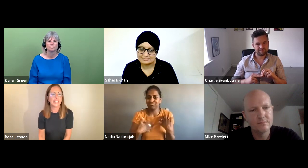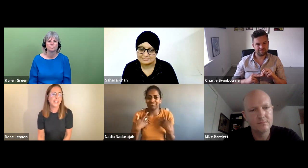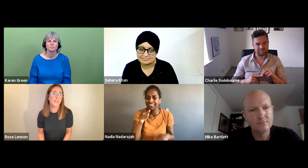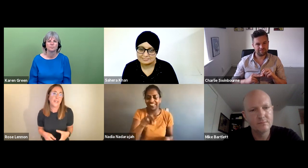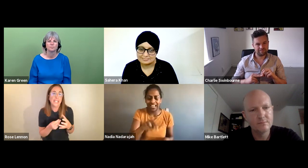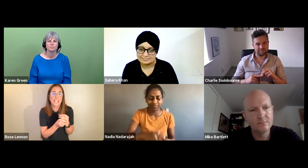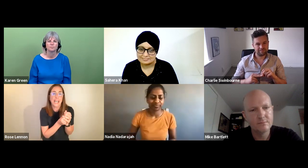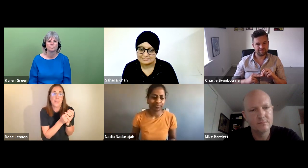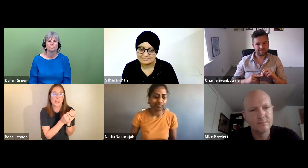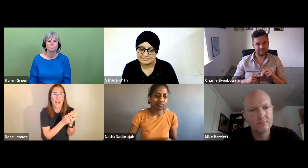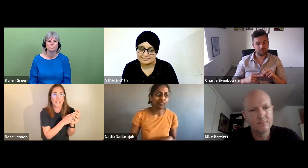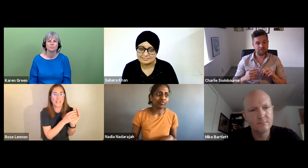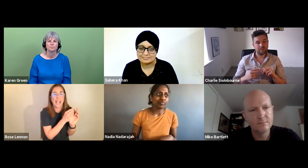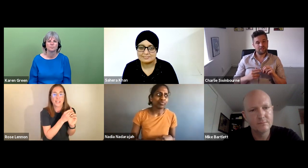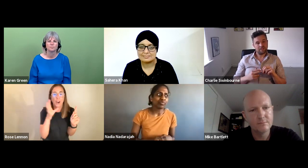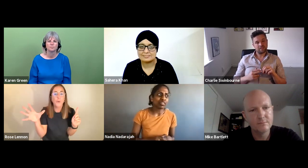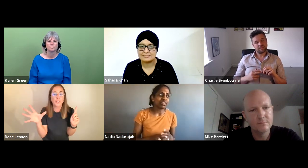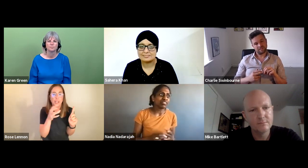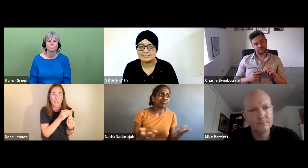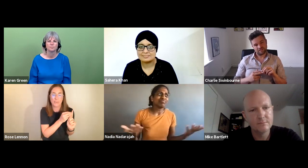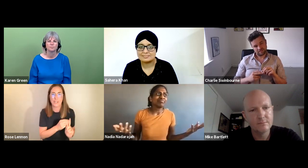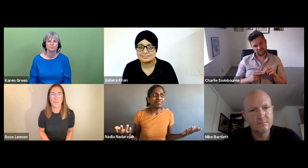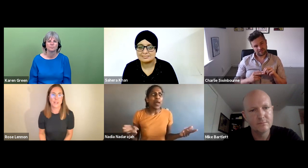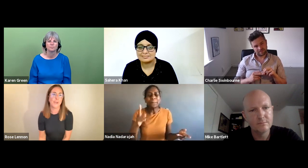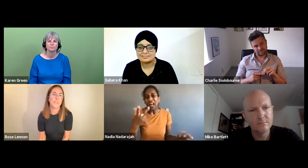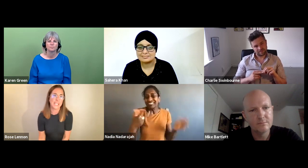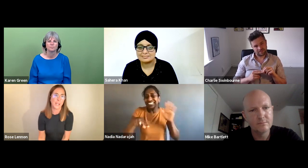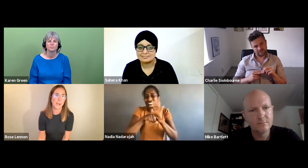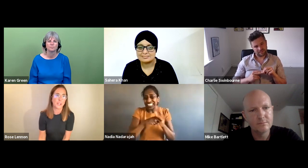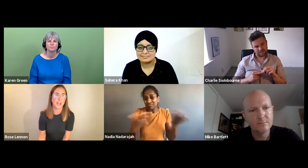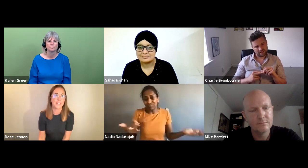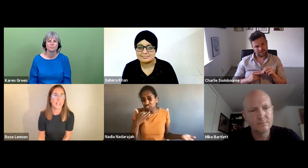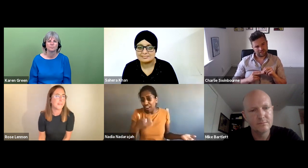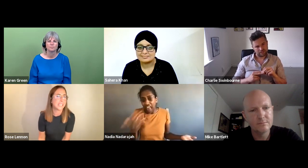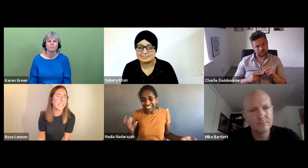community fit into that one character, and how do the whole community be represented by that one character?